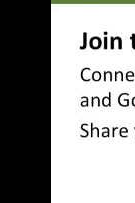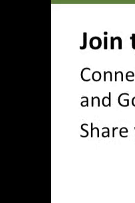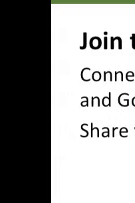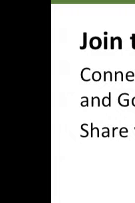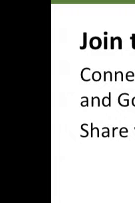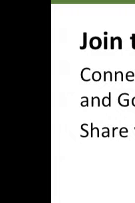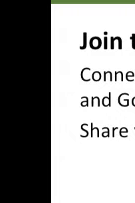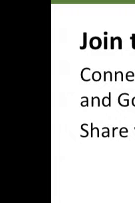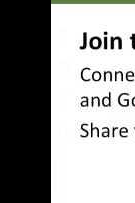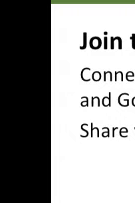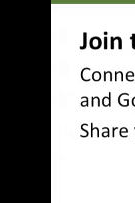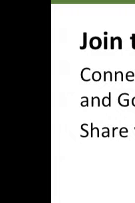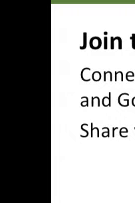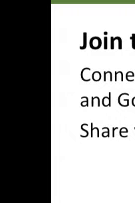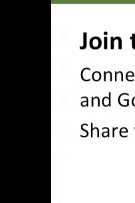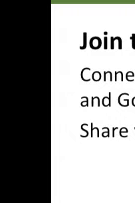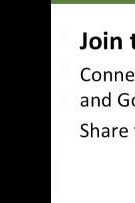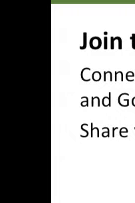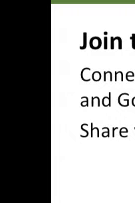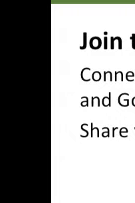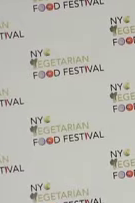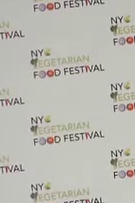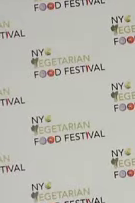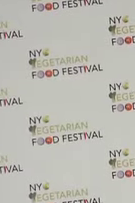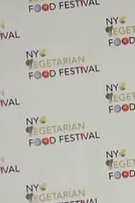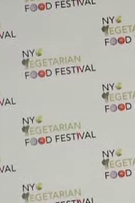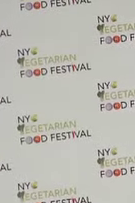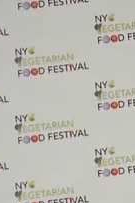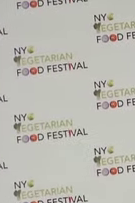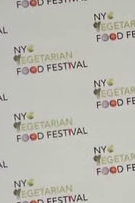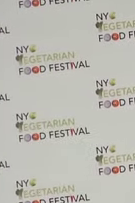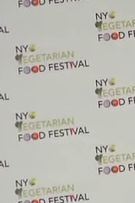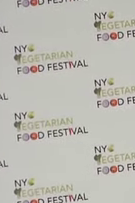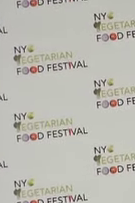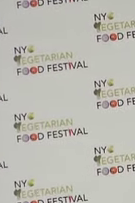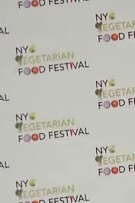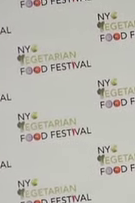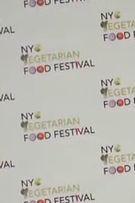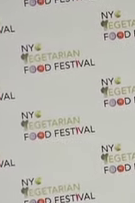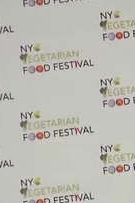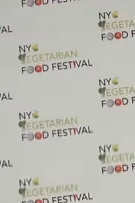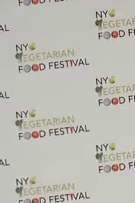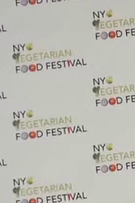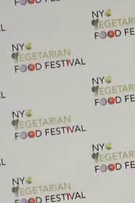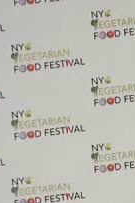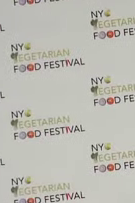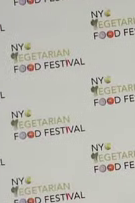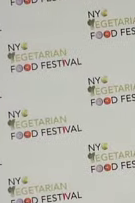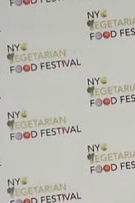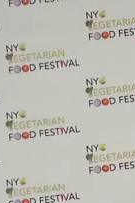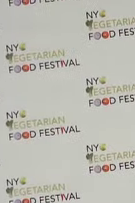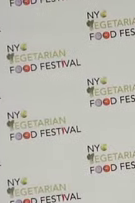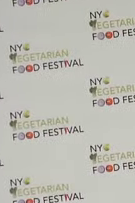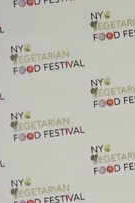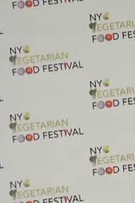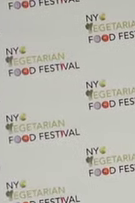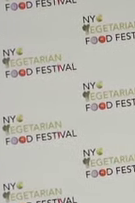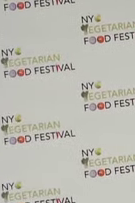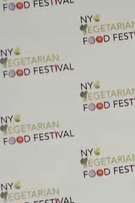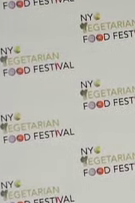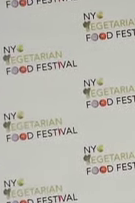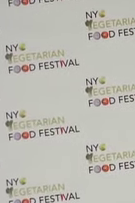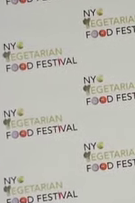on Google Plus. You can find us on Pinterest. We'd love to hear what's working for you, your success stories, your tips to share